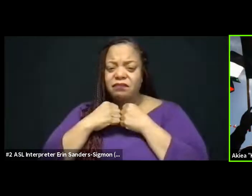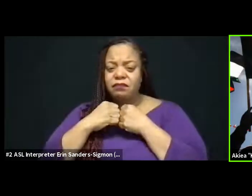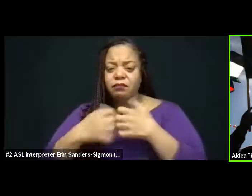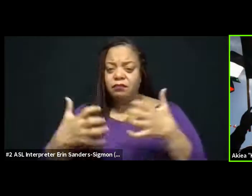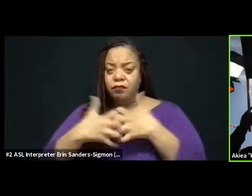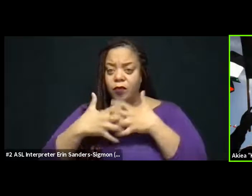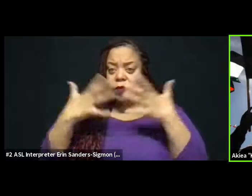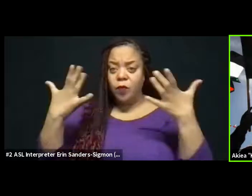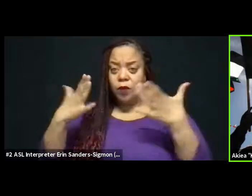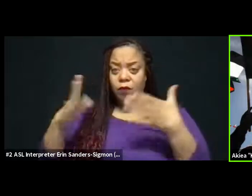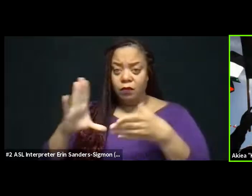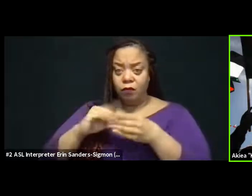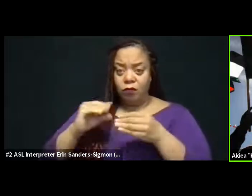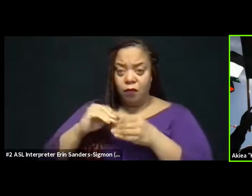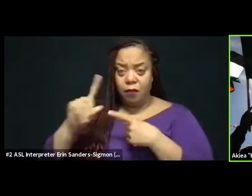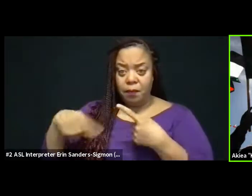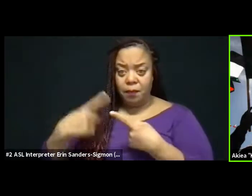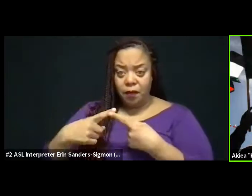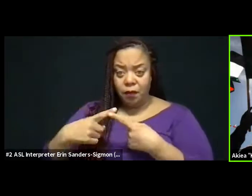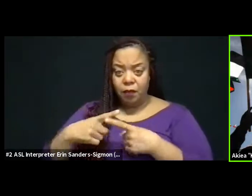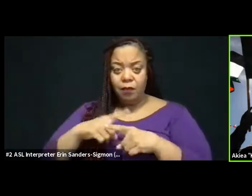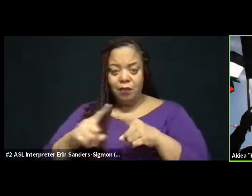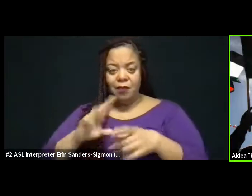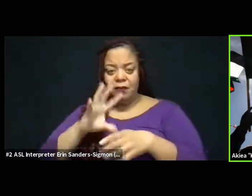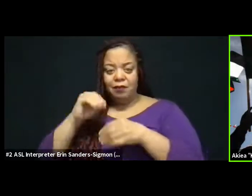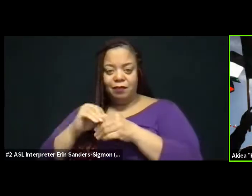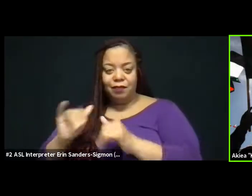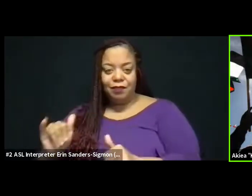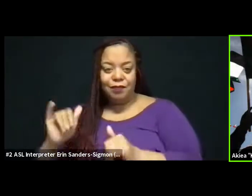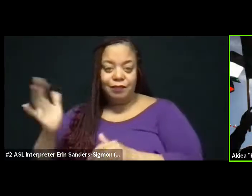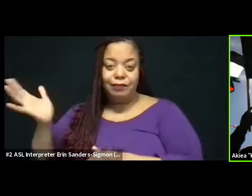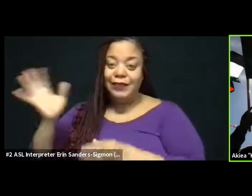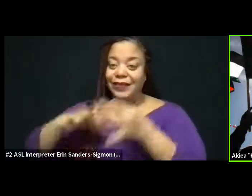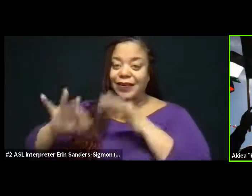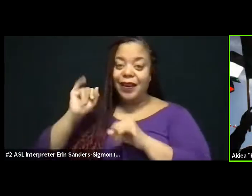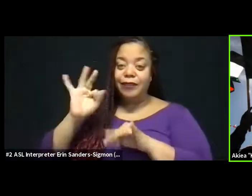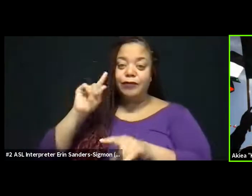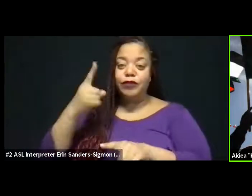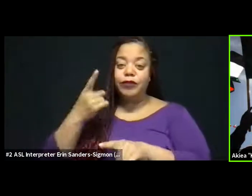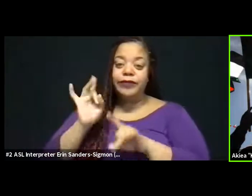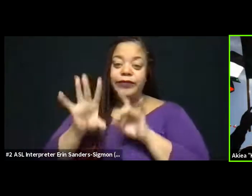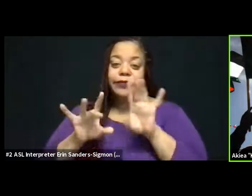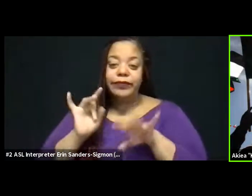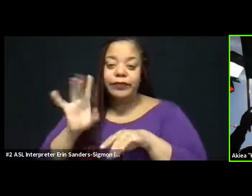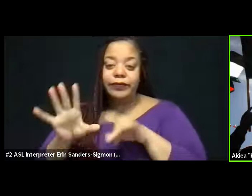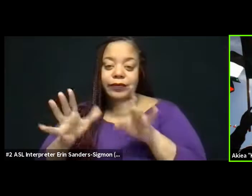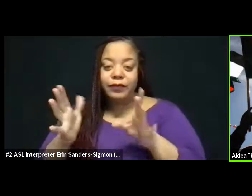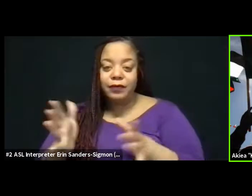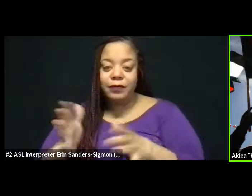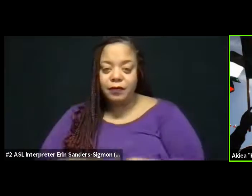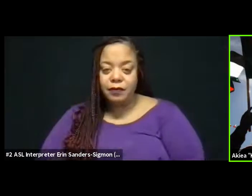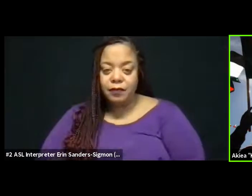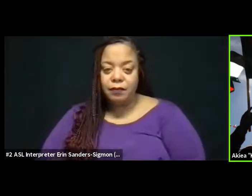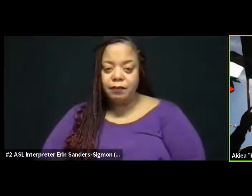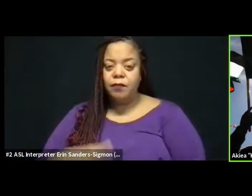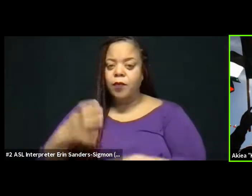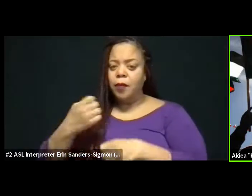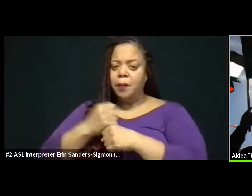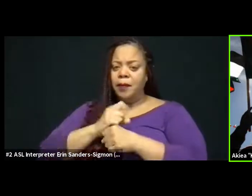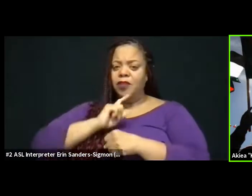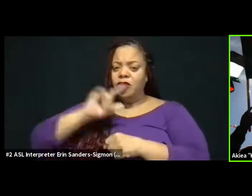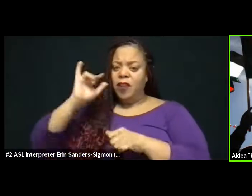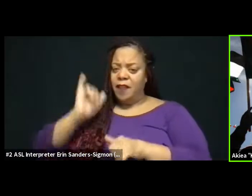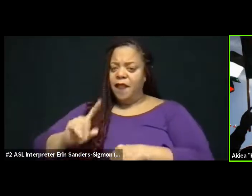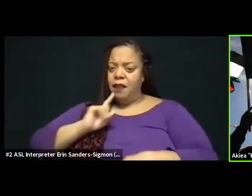of game, but how are we creating actionable value alignment? What does that look